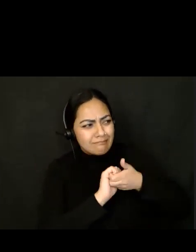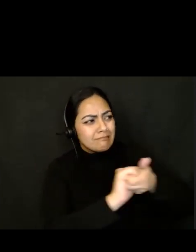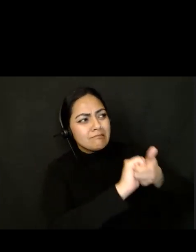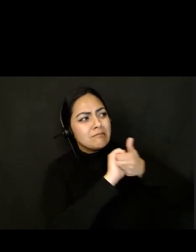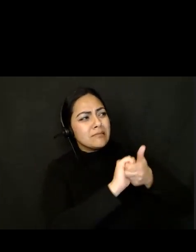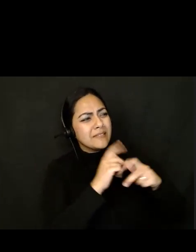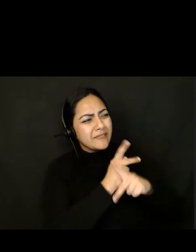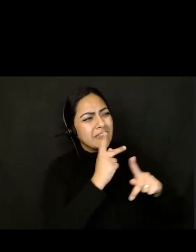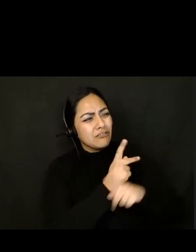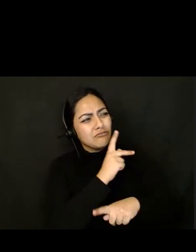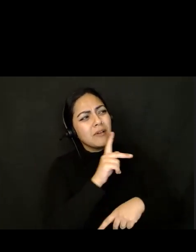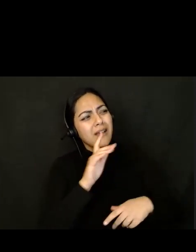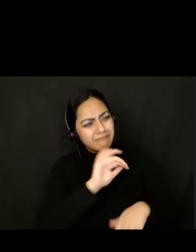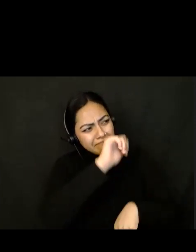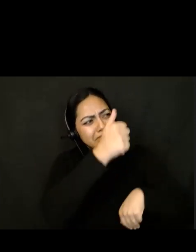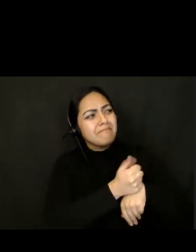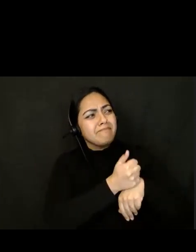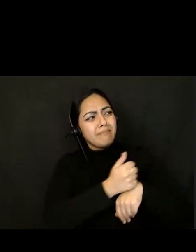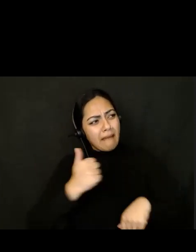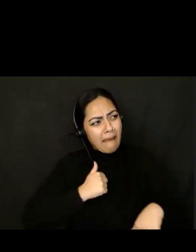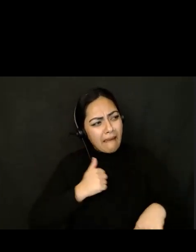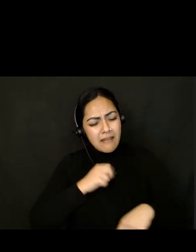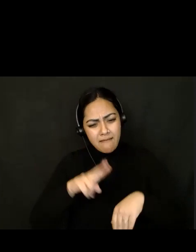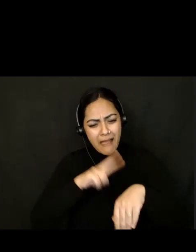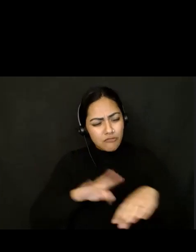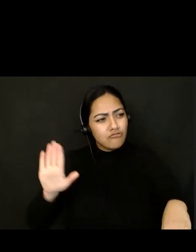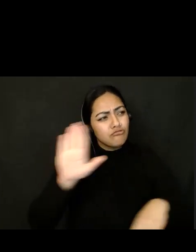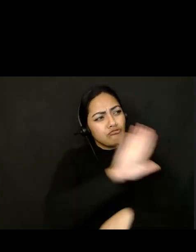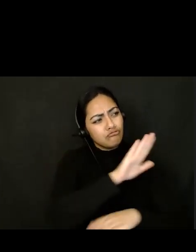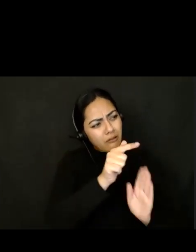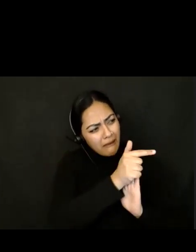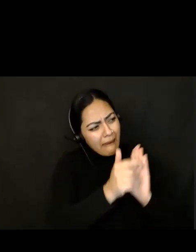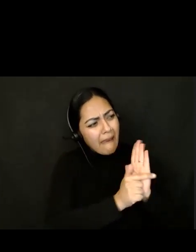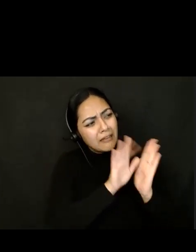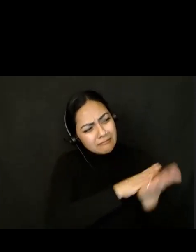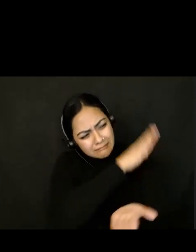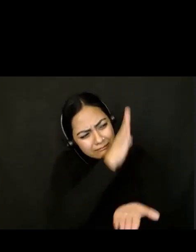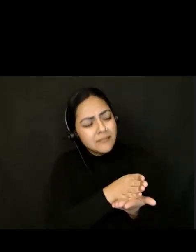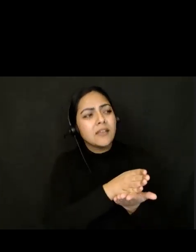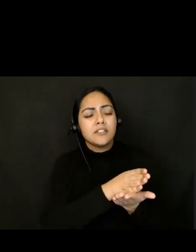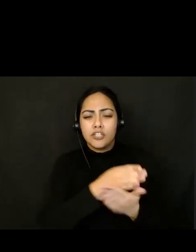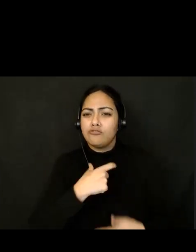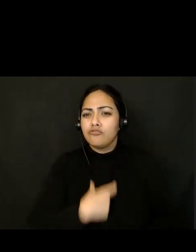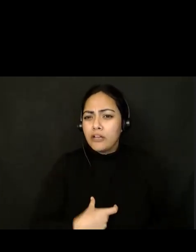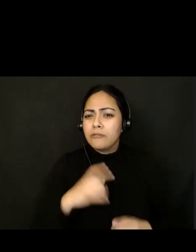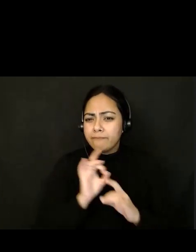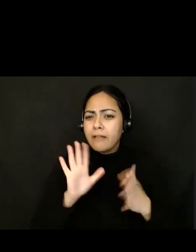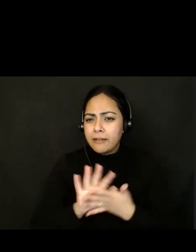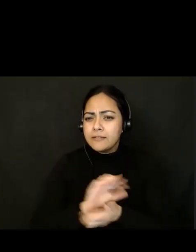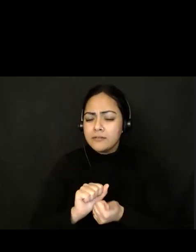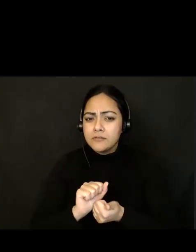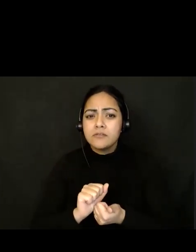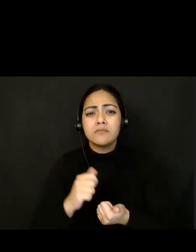violence. We as anti-violence agencies need to take our collective frontline knowledge